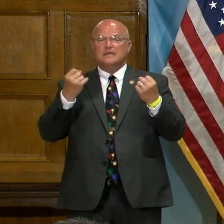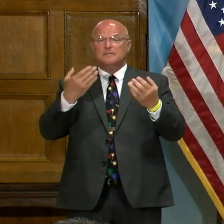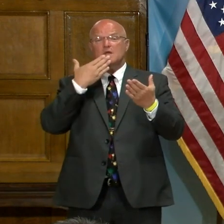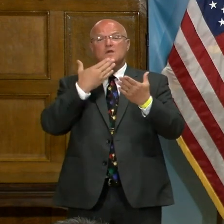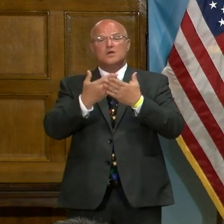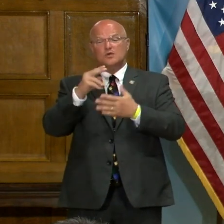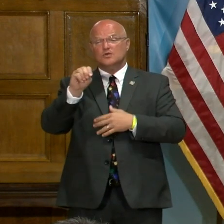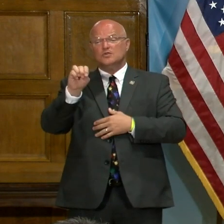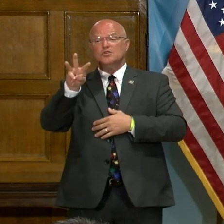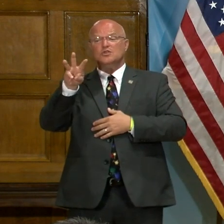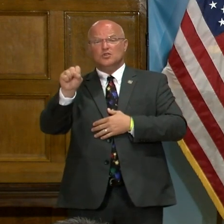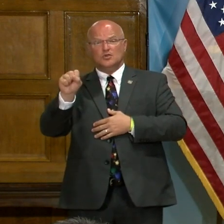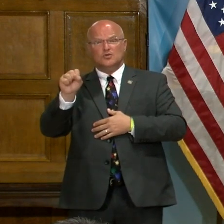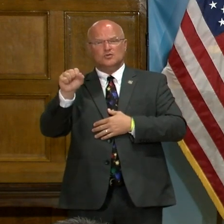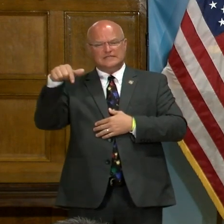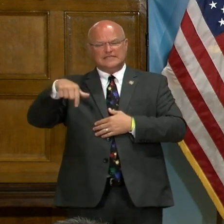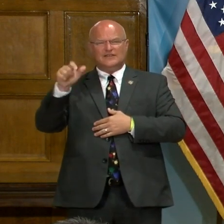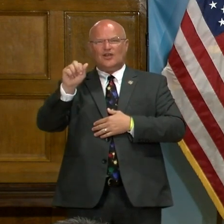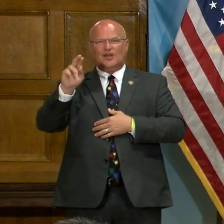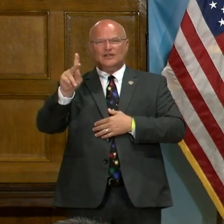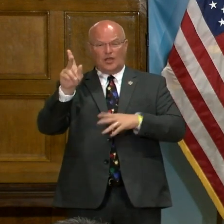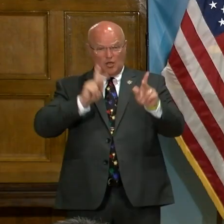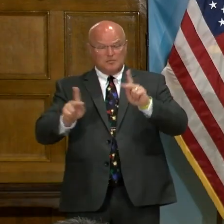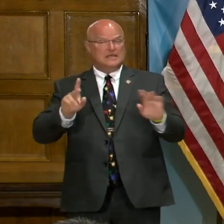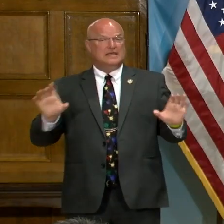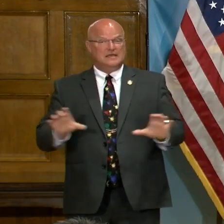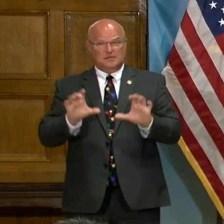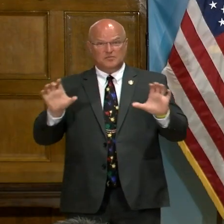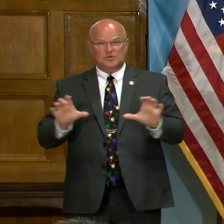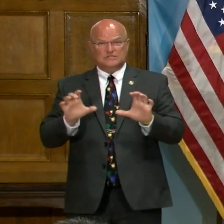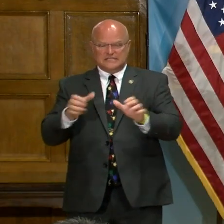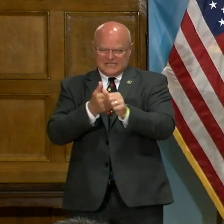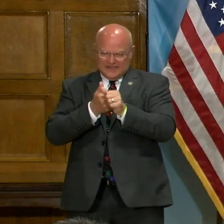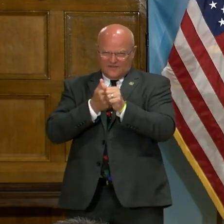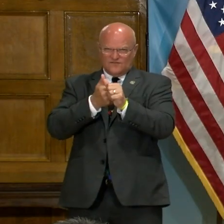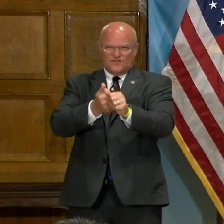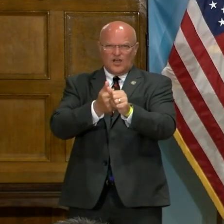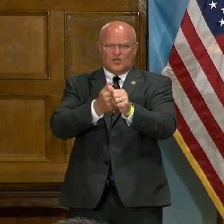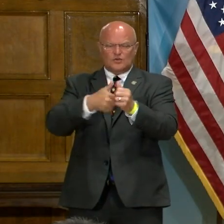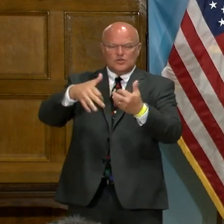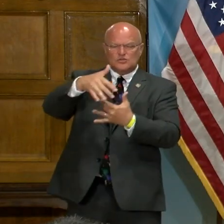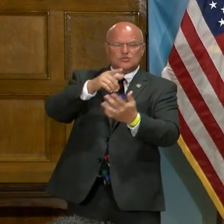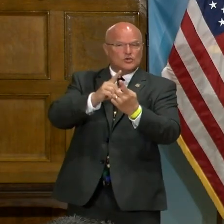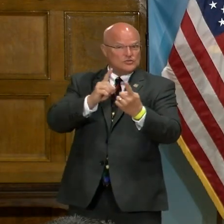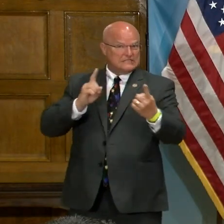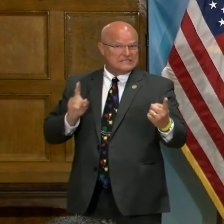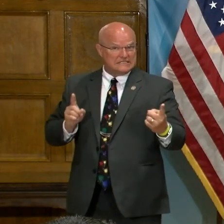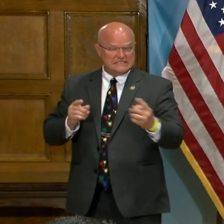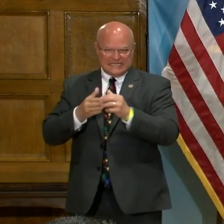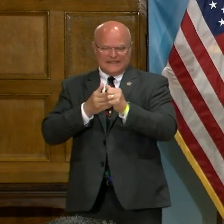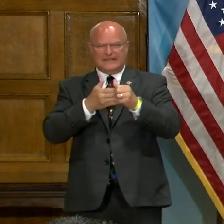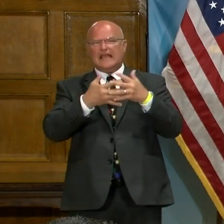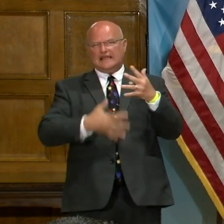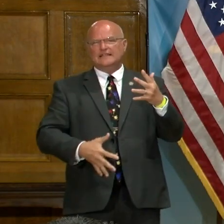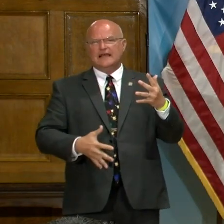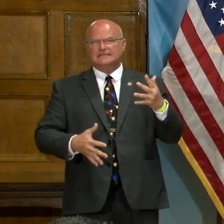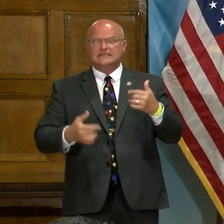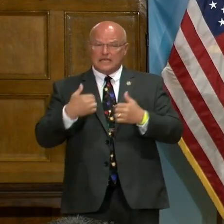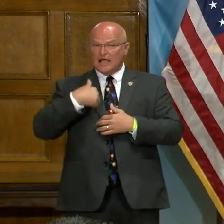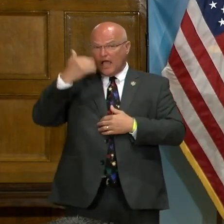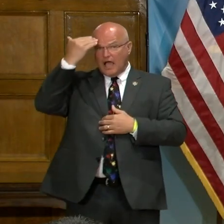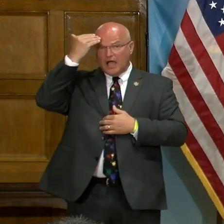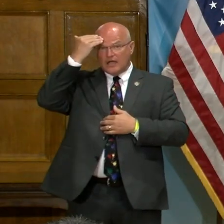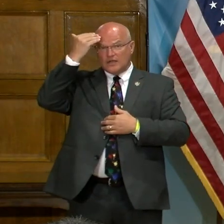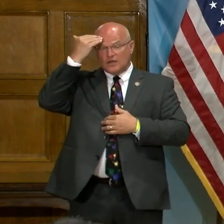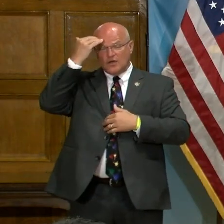news in Arkansas in terms of how everyone did in following social distancing and guidelines. And I